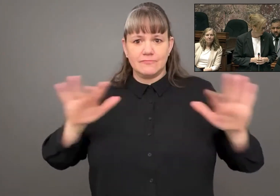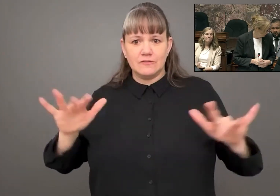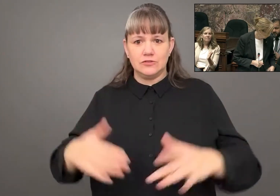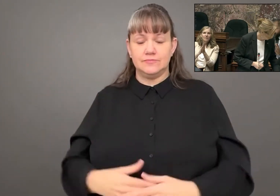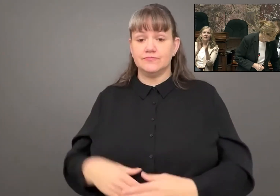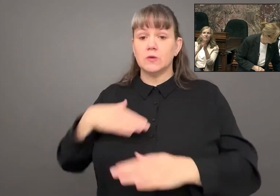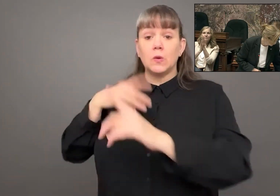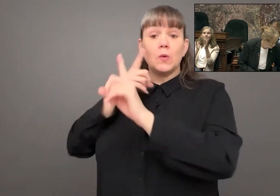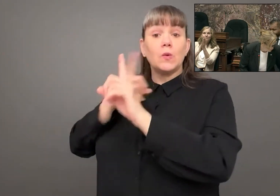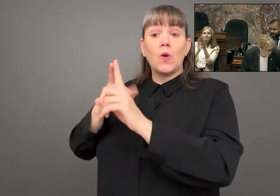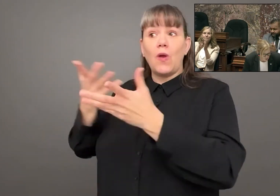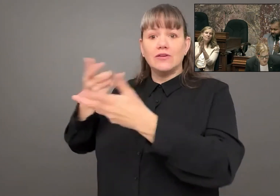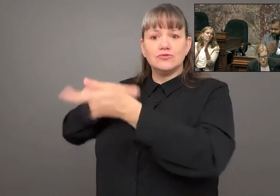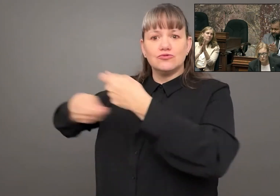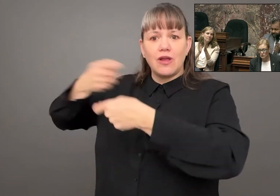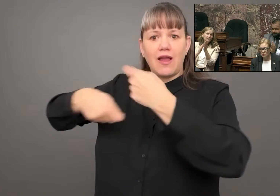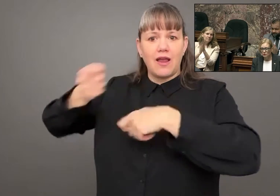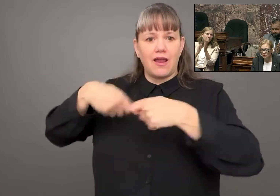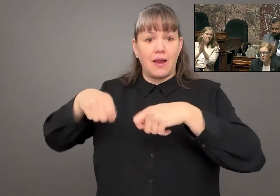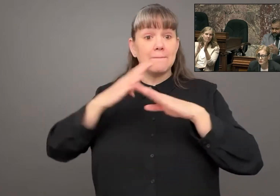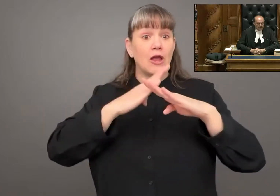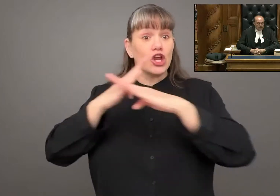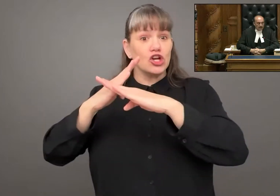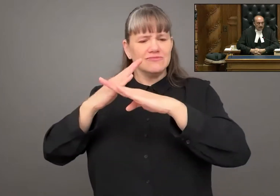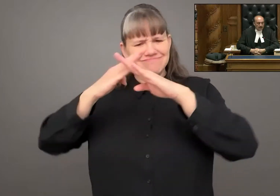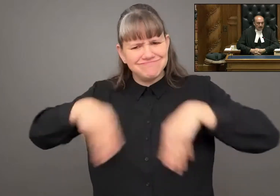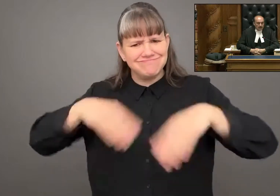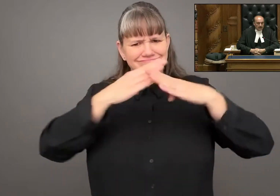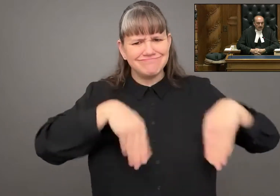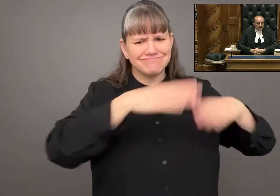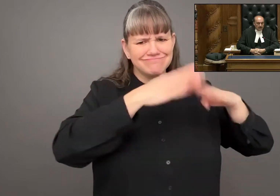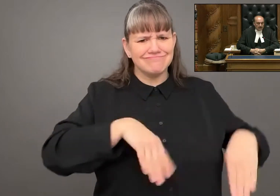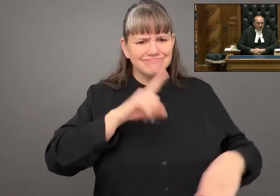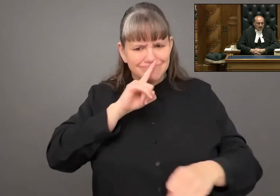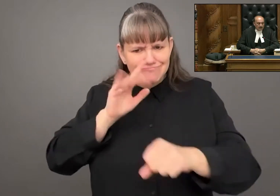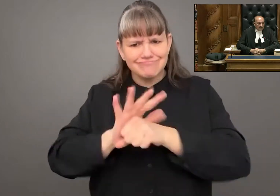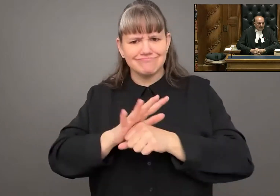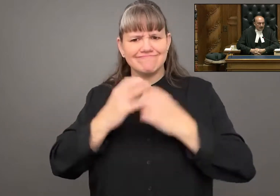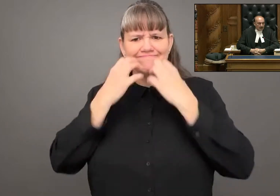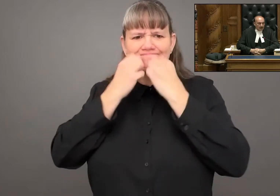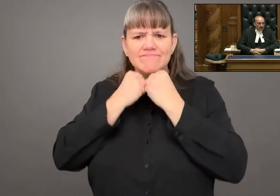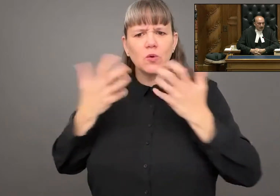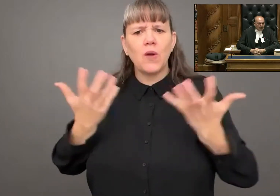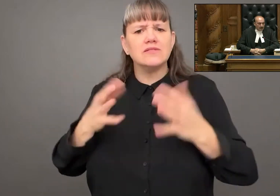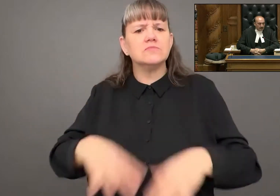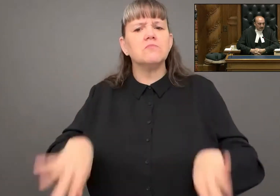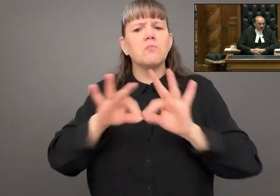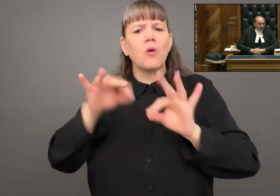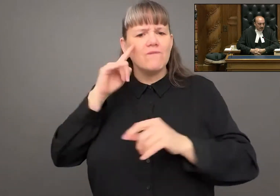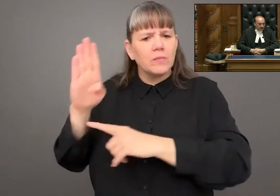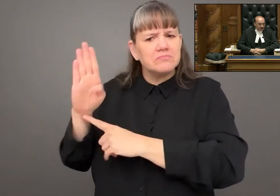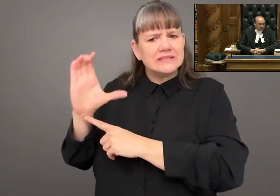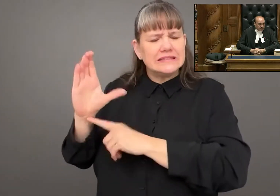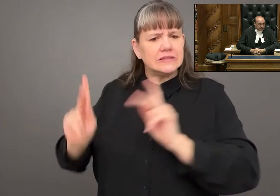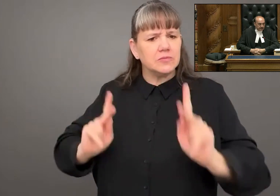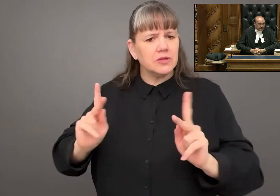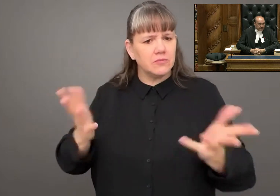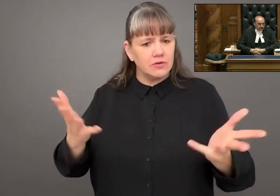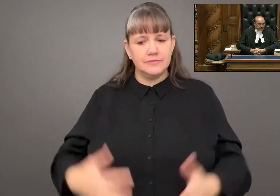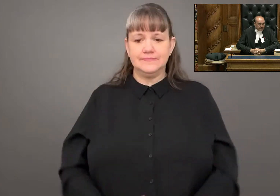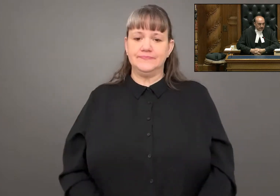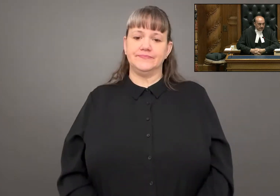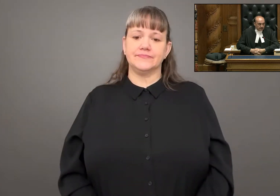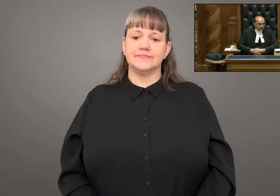Columbians. Member supplemental.